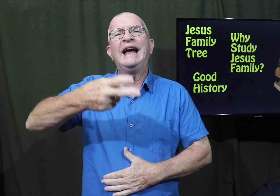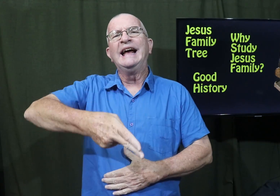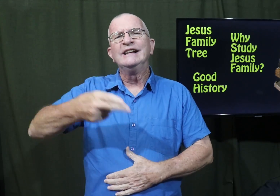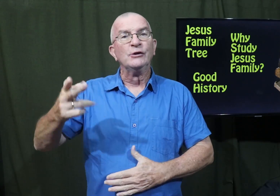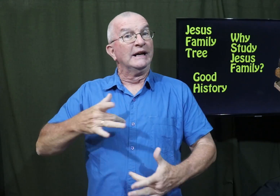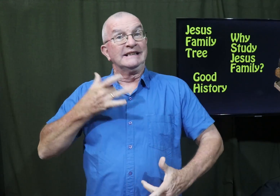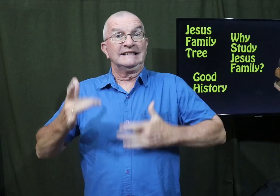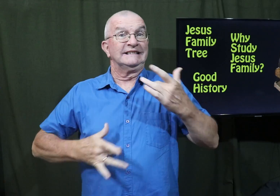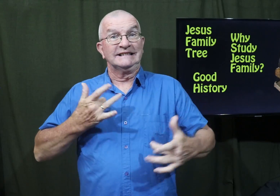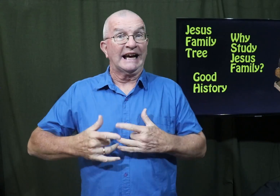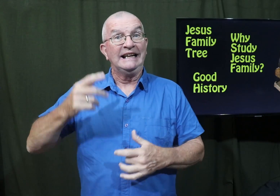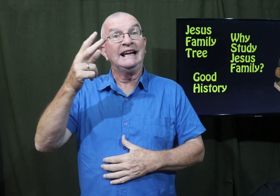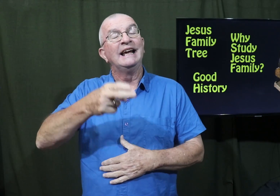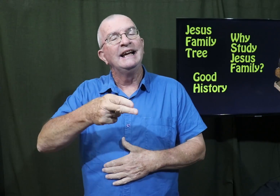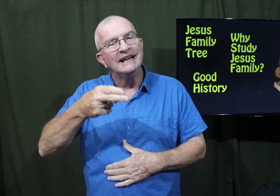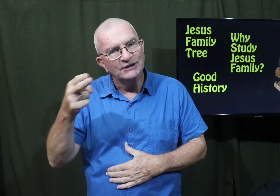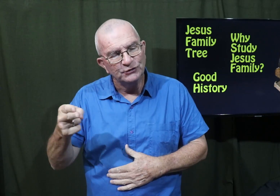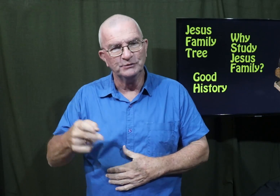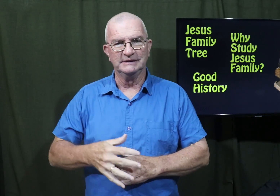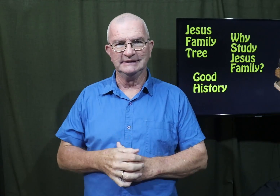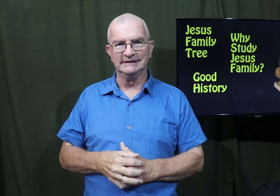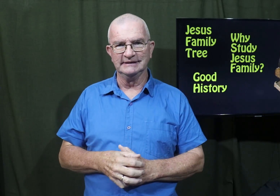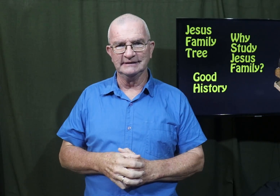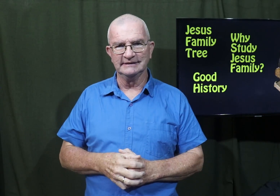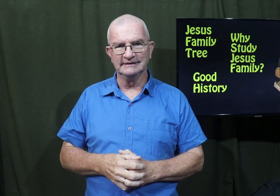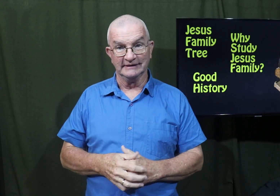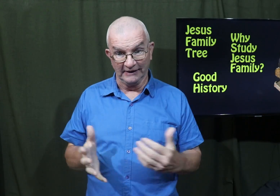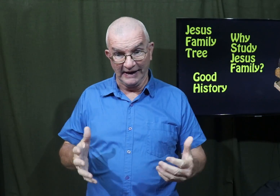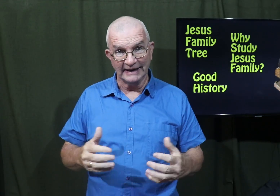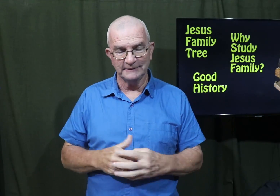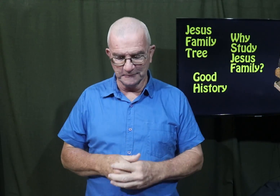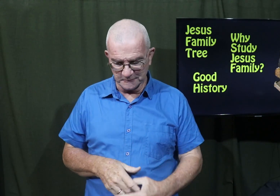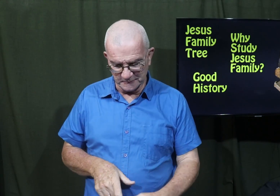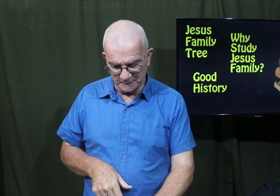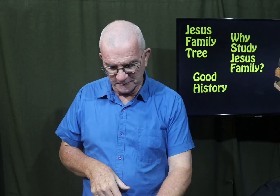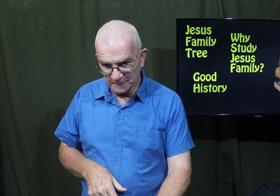it's good history it's exciting history all right